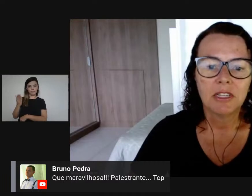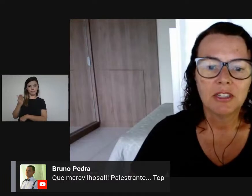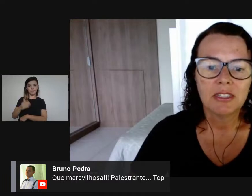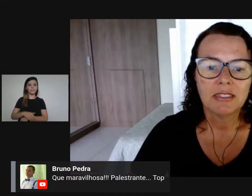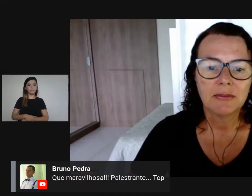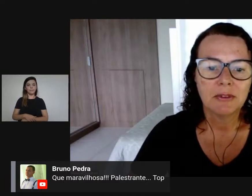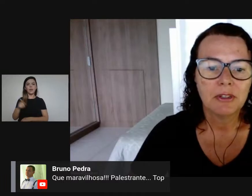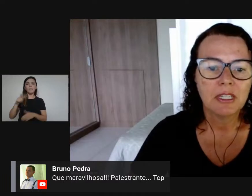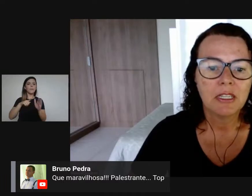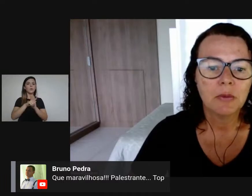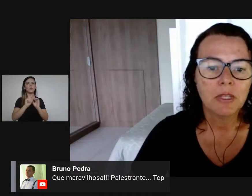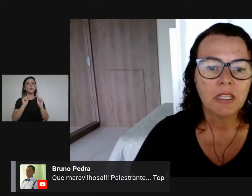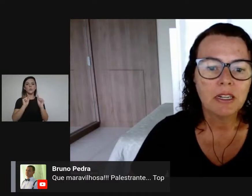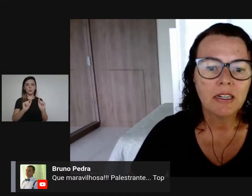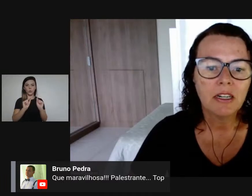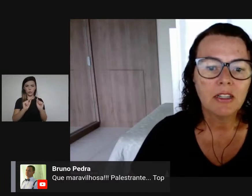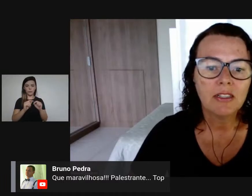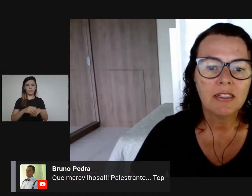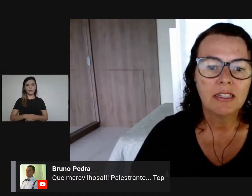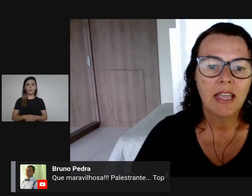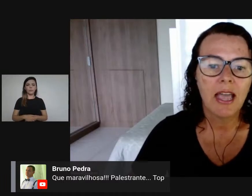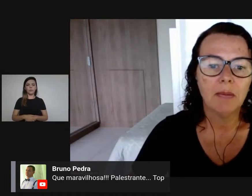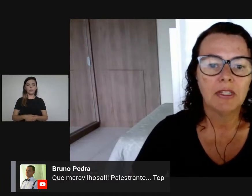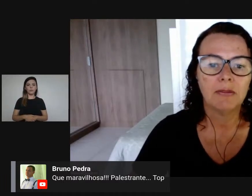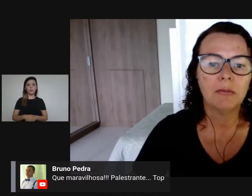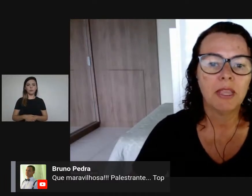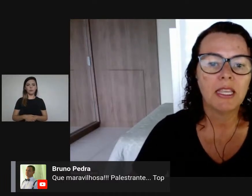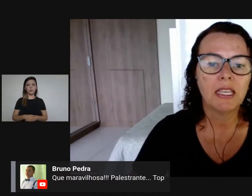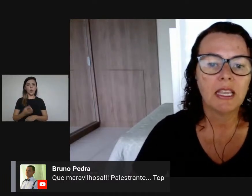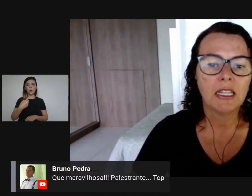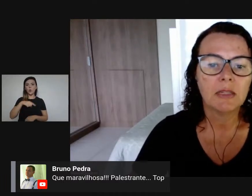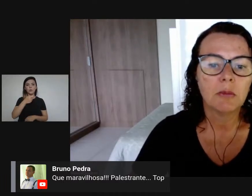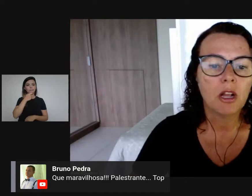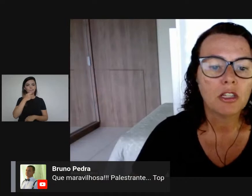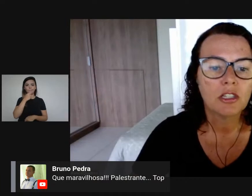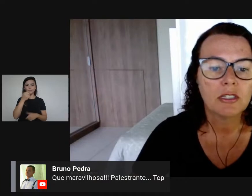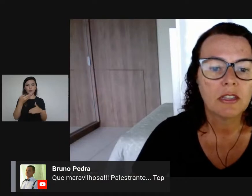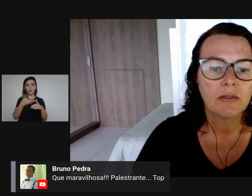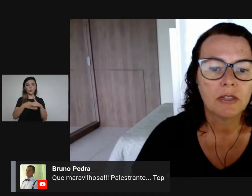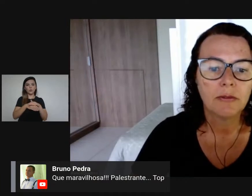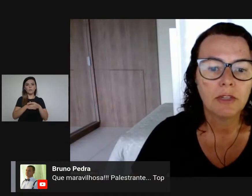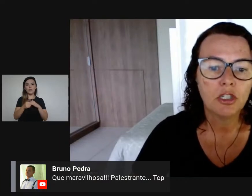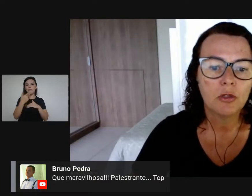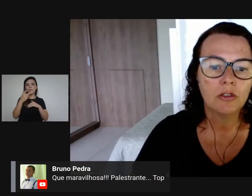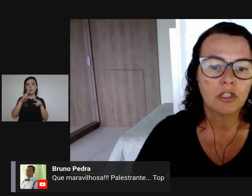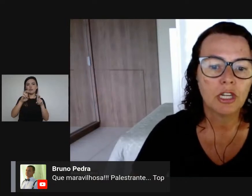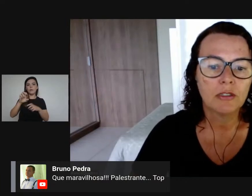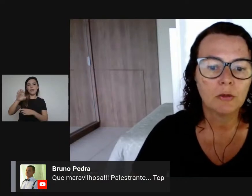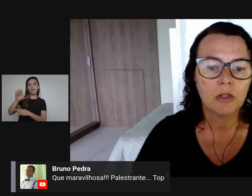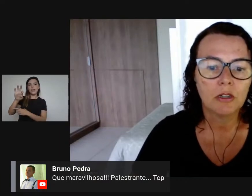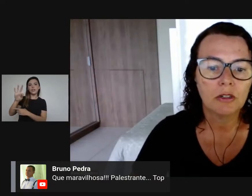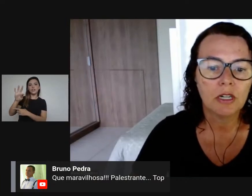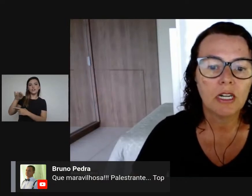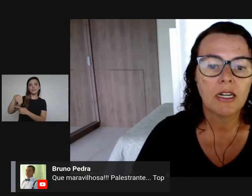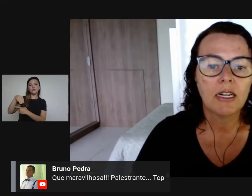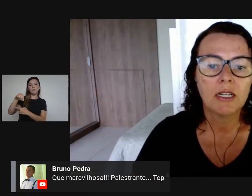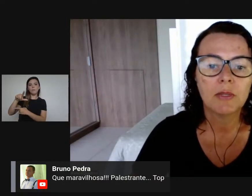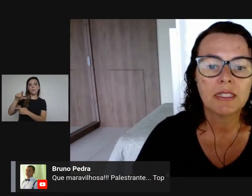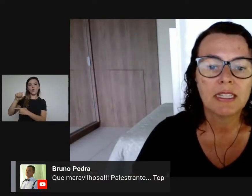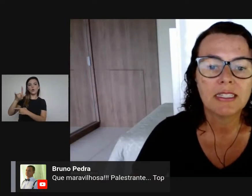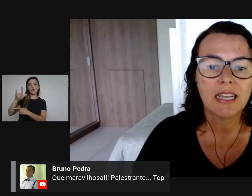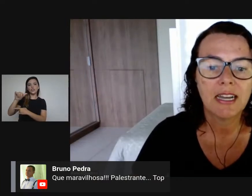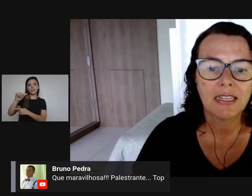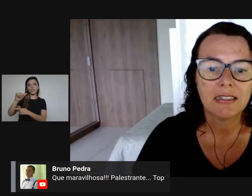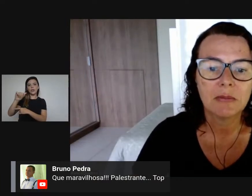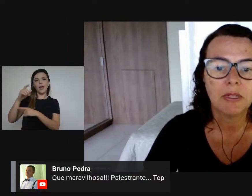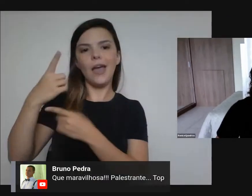Her question is the following: we are not in the habit of making etymologies of the visual, gestual,